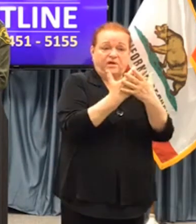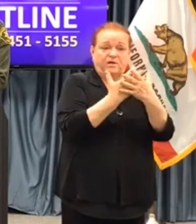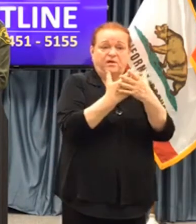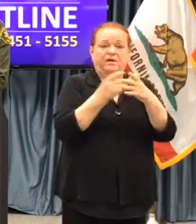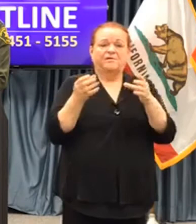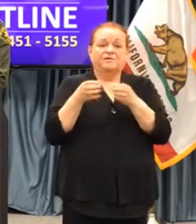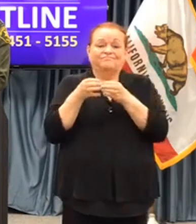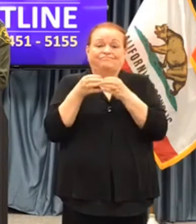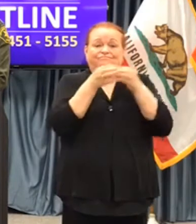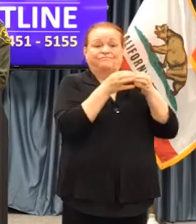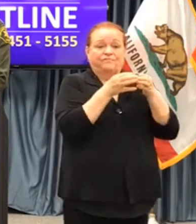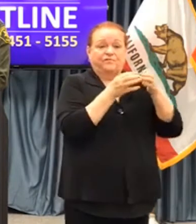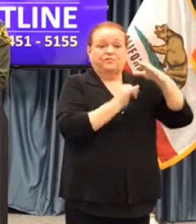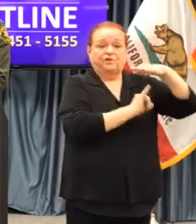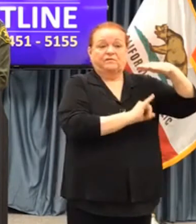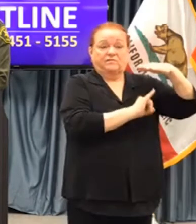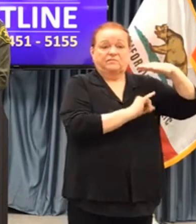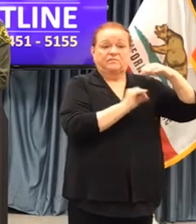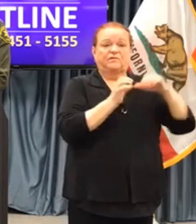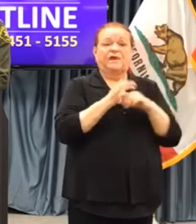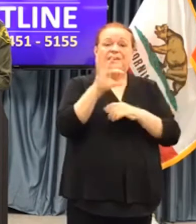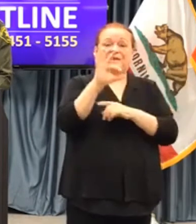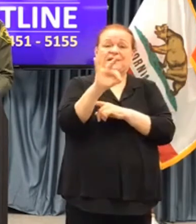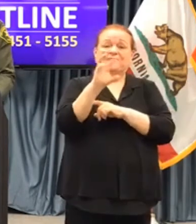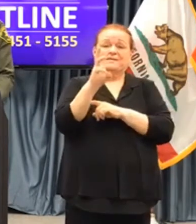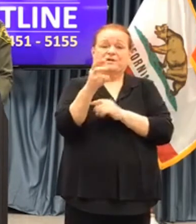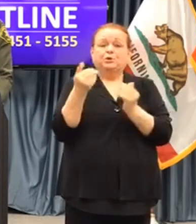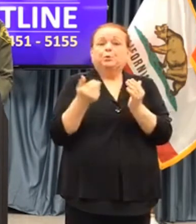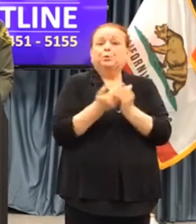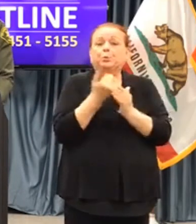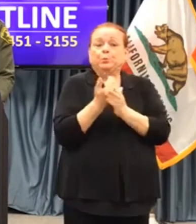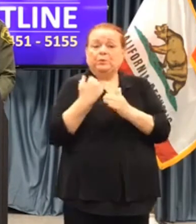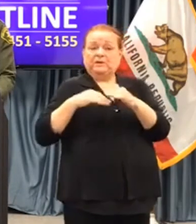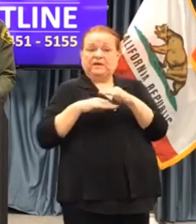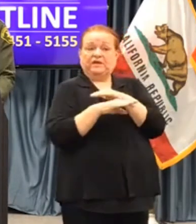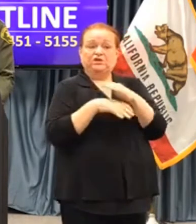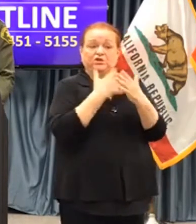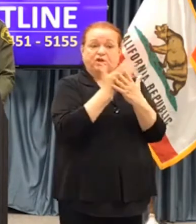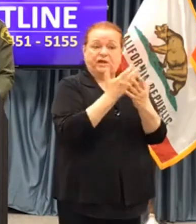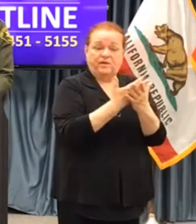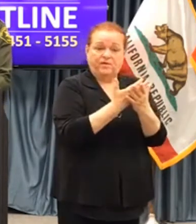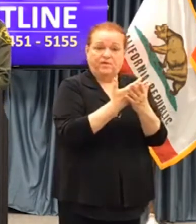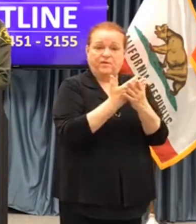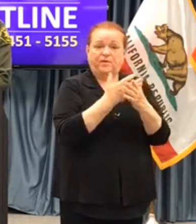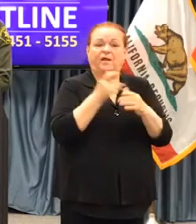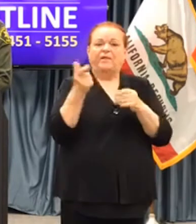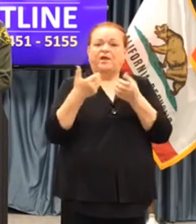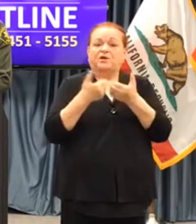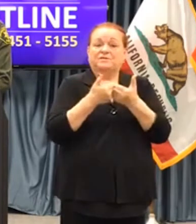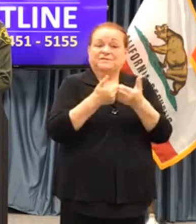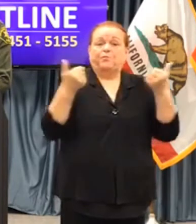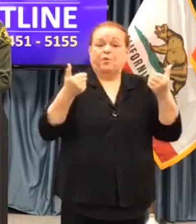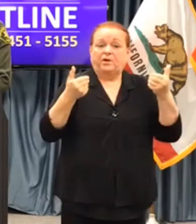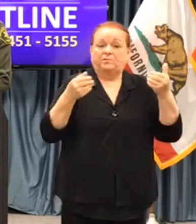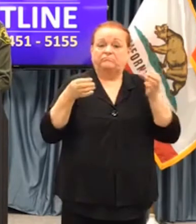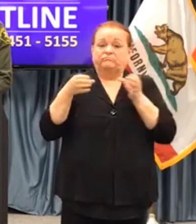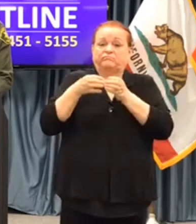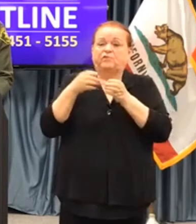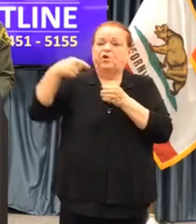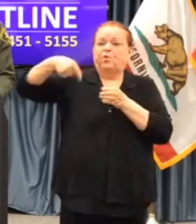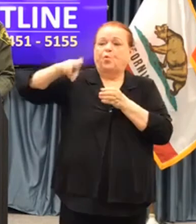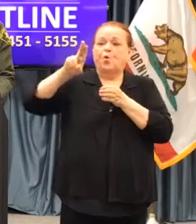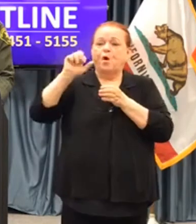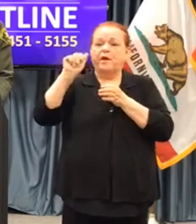This includes 96 who are new bookings and will be quarantined from the general population within